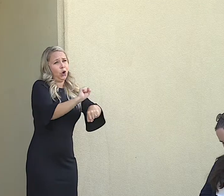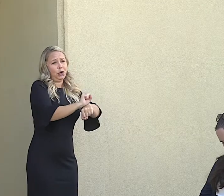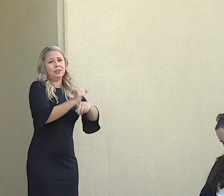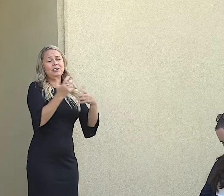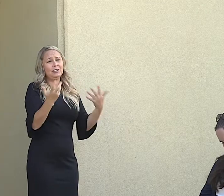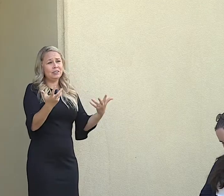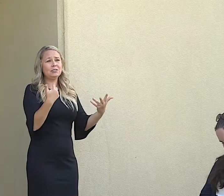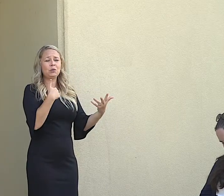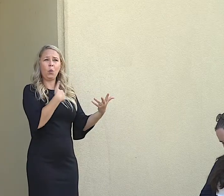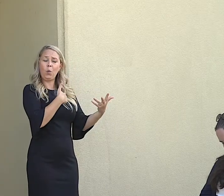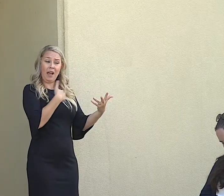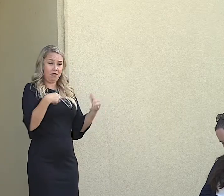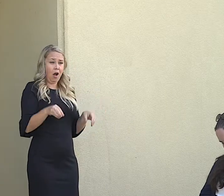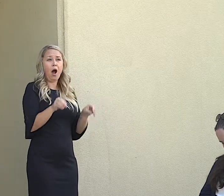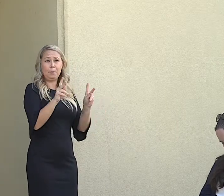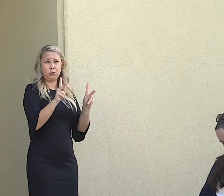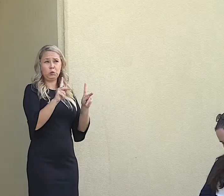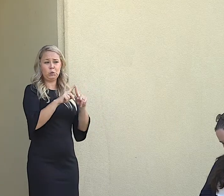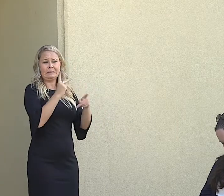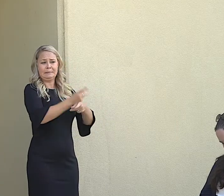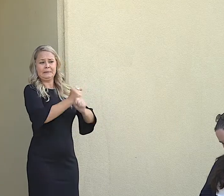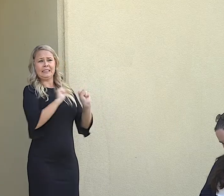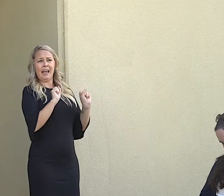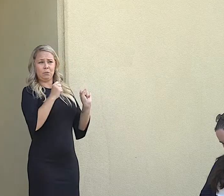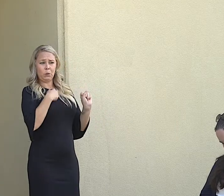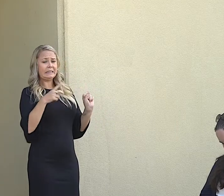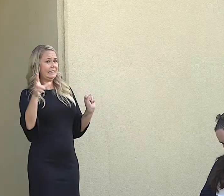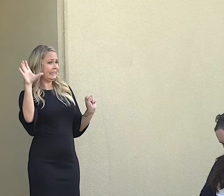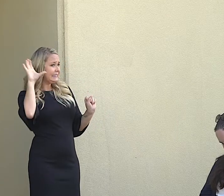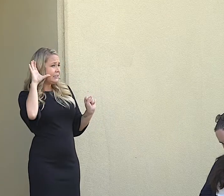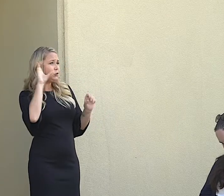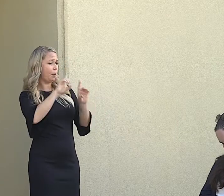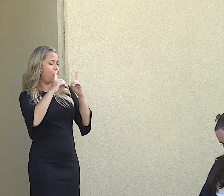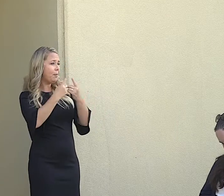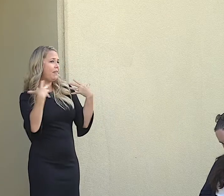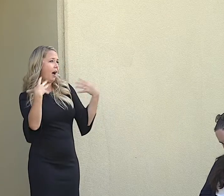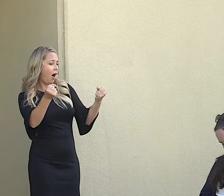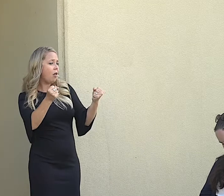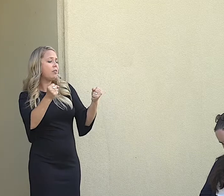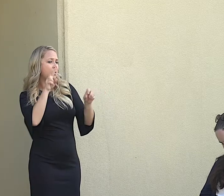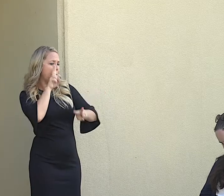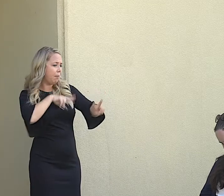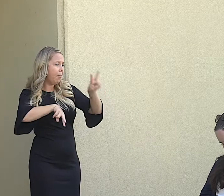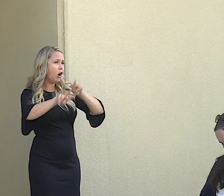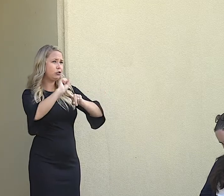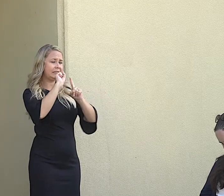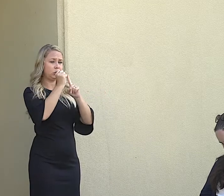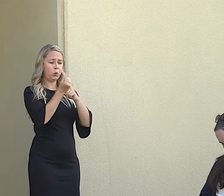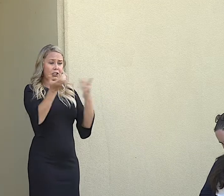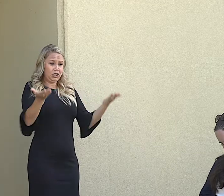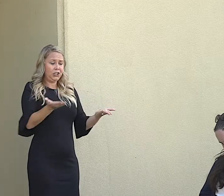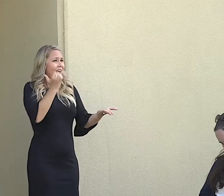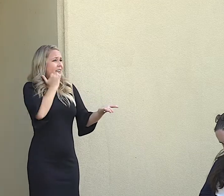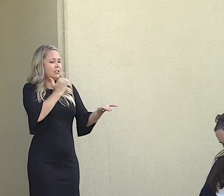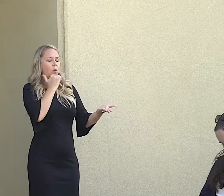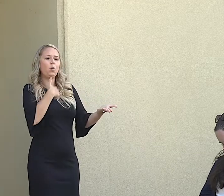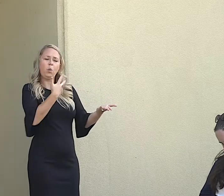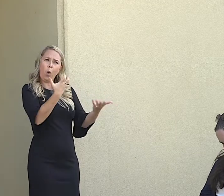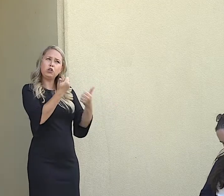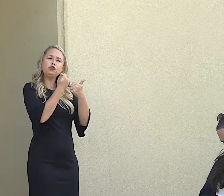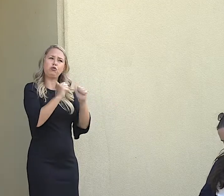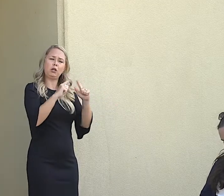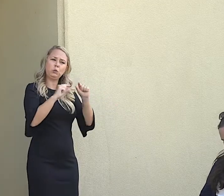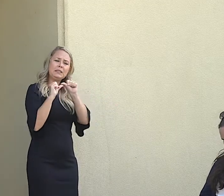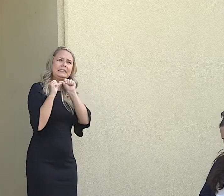And so as long as we have the opportunity, and while we're listening to the Department of Health and monitoring the situation here on the ground daily, we do want to try